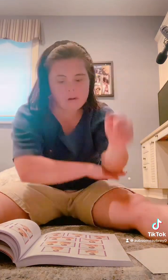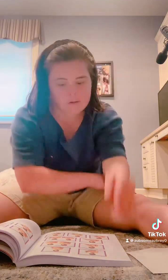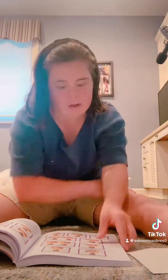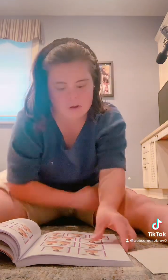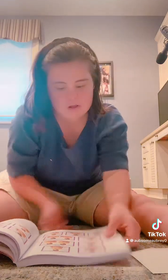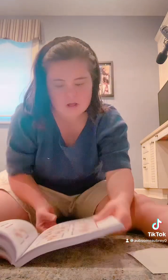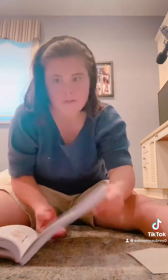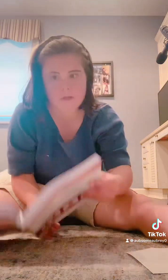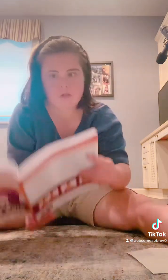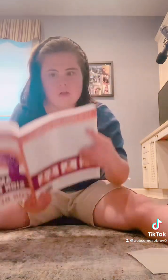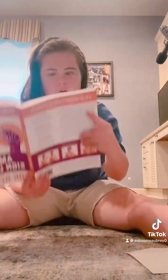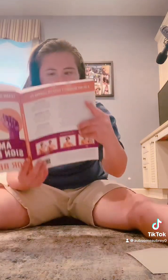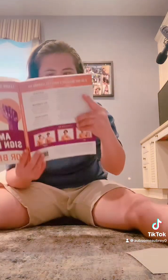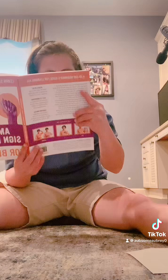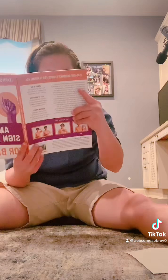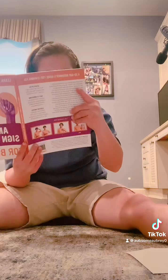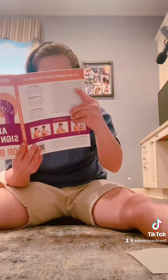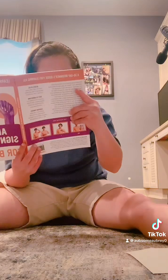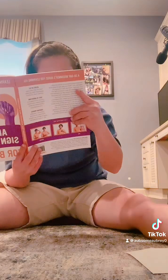Oh, wait, hang on a second. Let me look at this. Sorry.